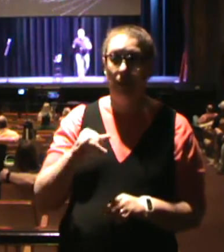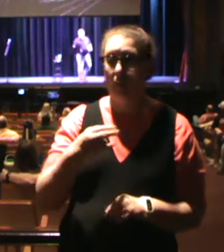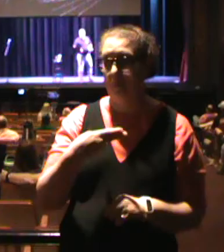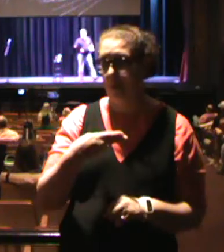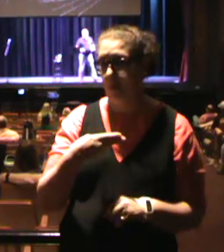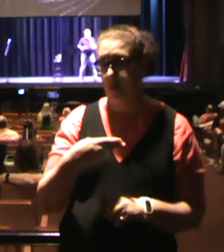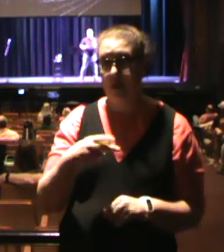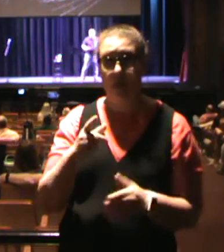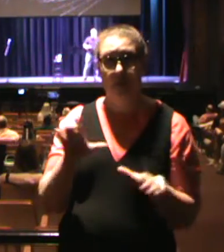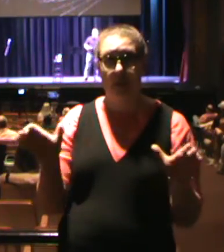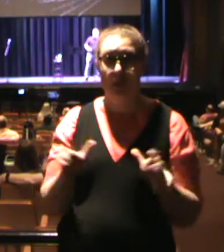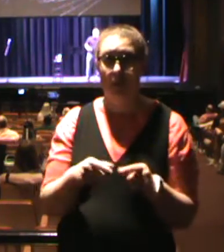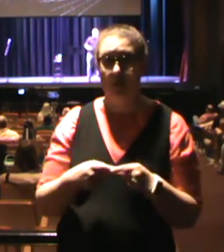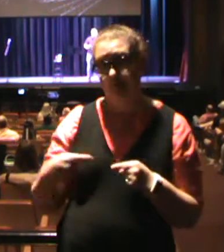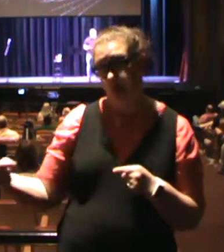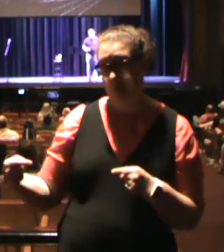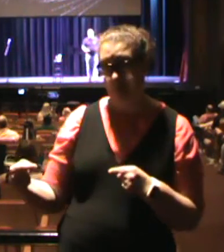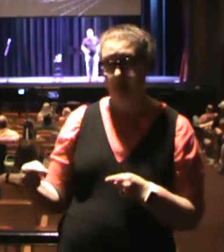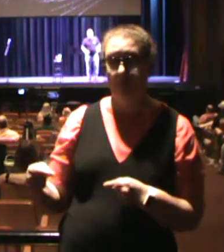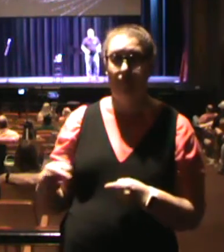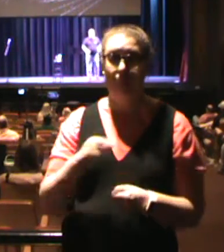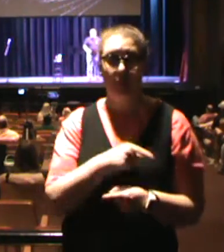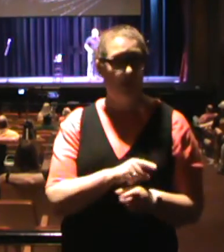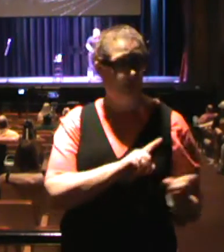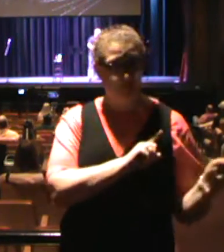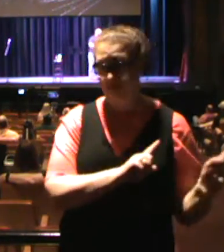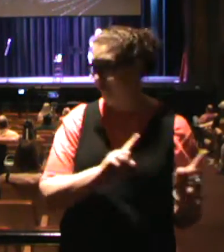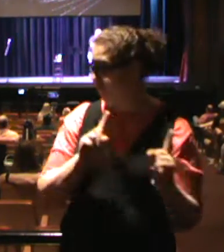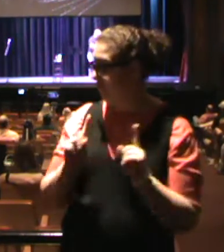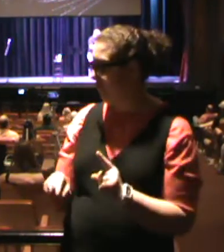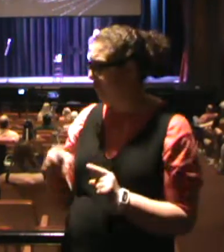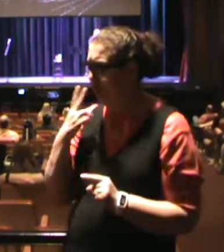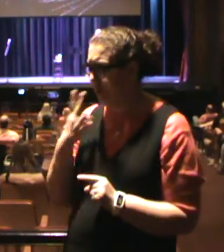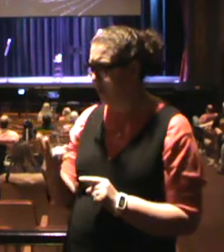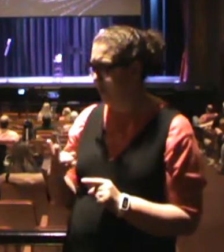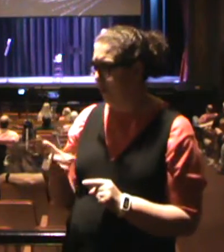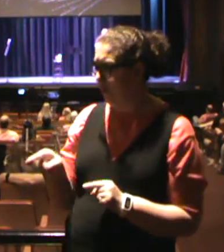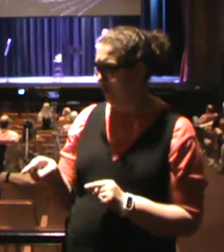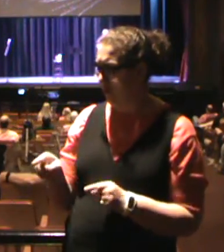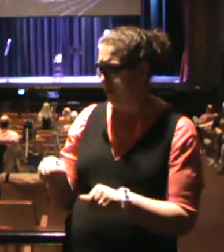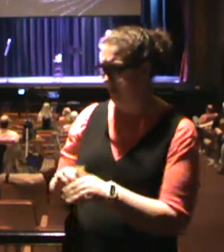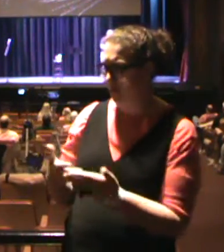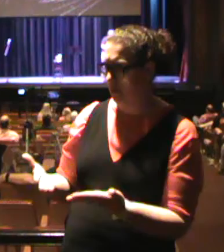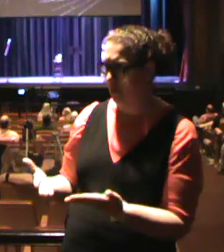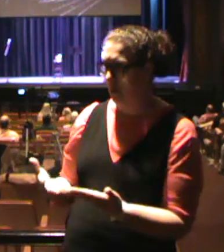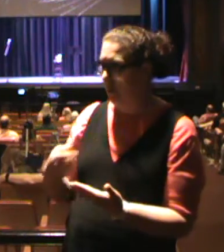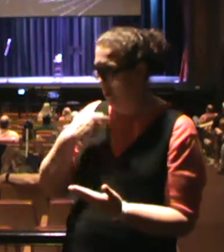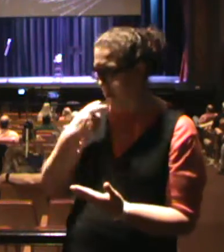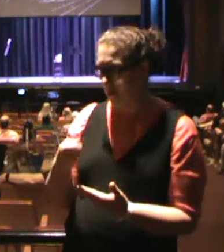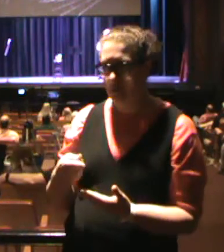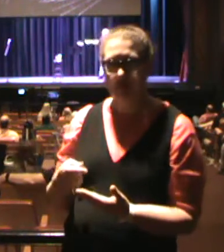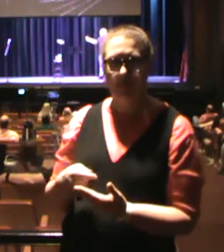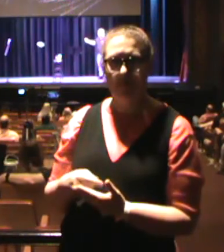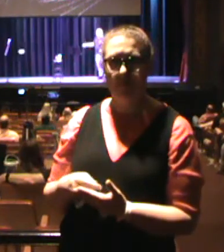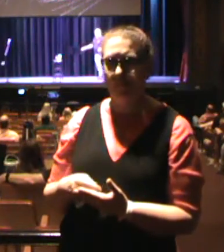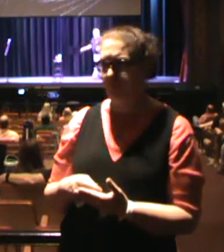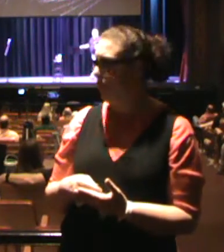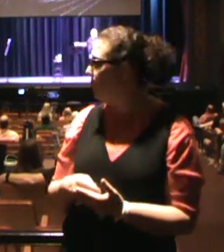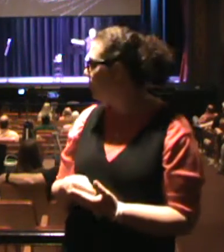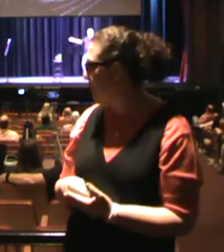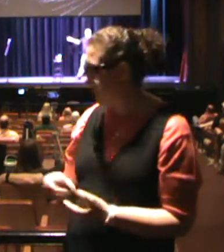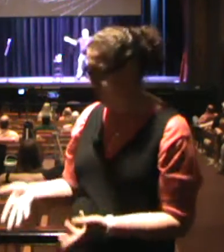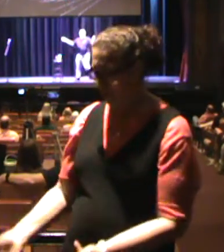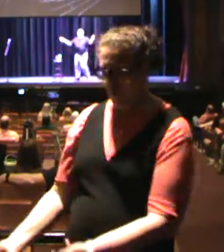exact opposite. If you read scripture, Nehemiah came in, he sought to buy his stuff, and he goes like